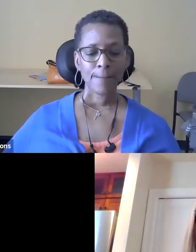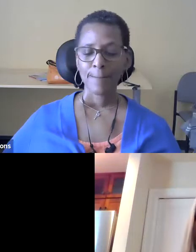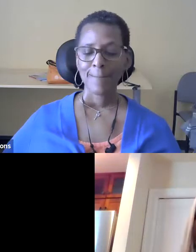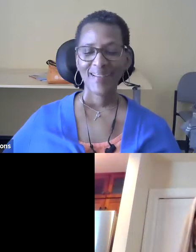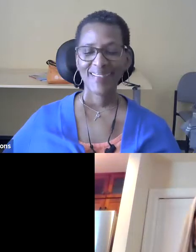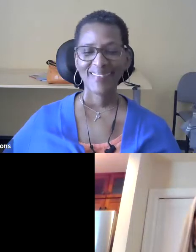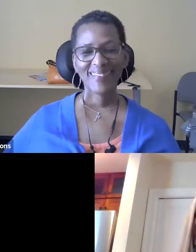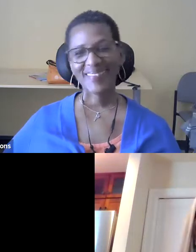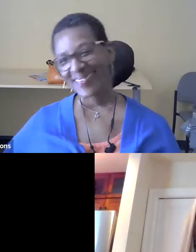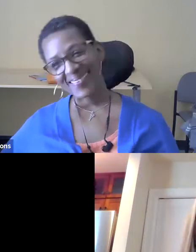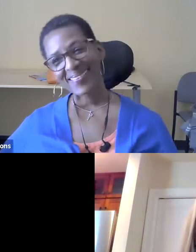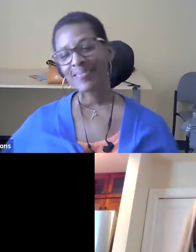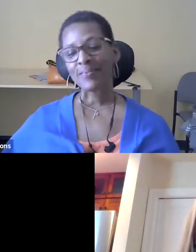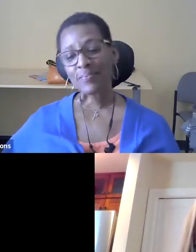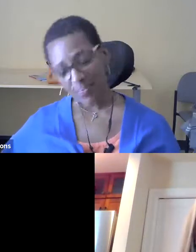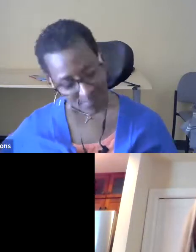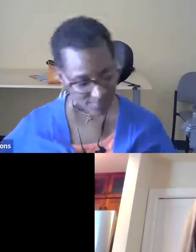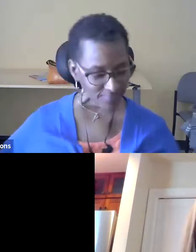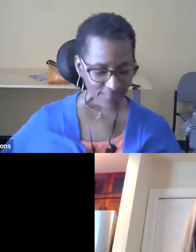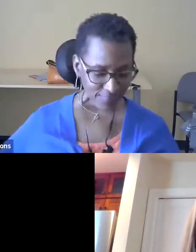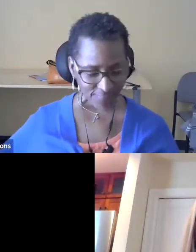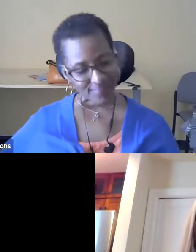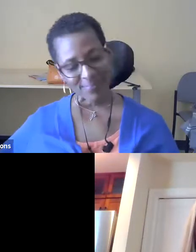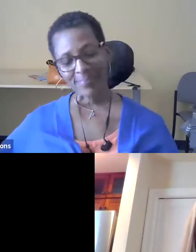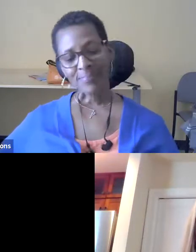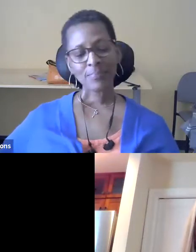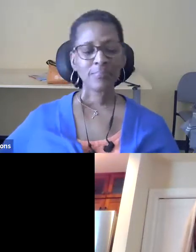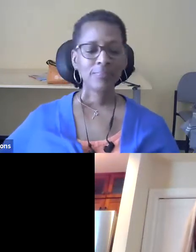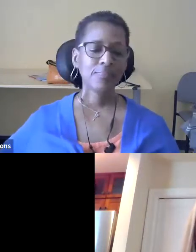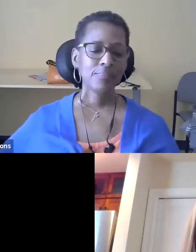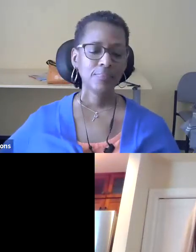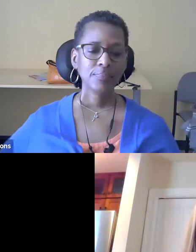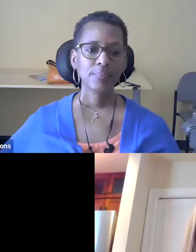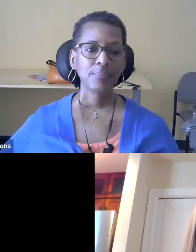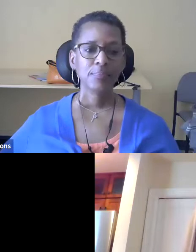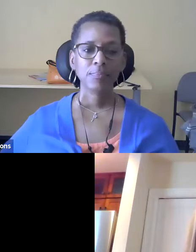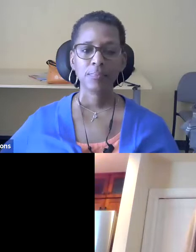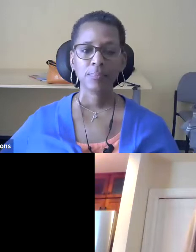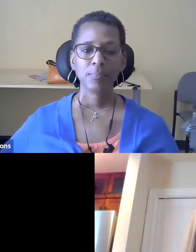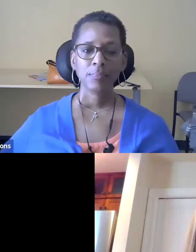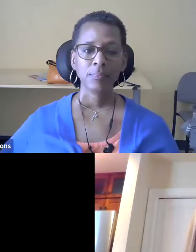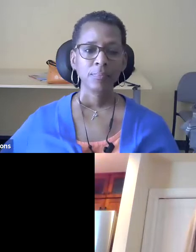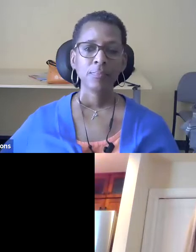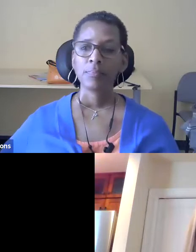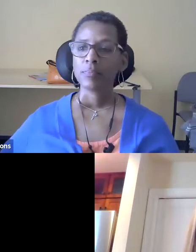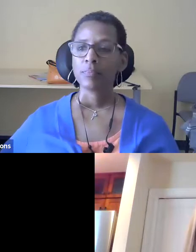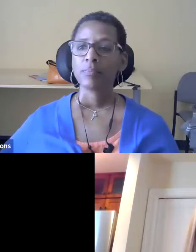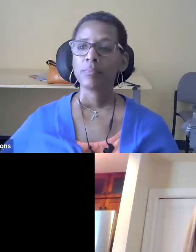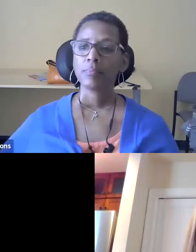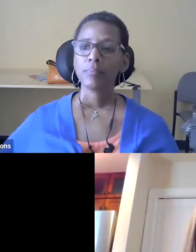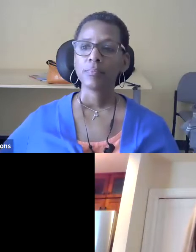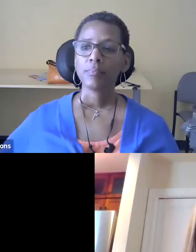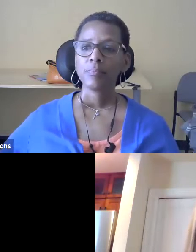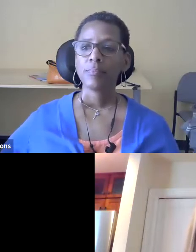gray, and I am 57 years old. My background is a cream-colored